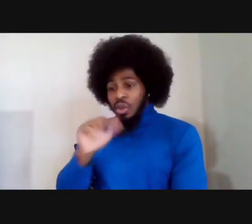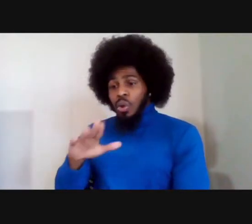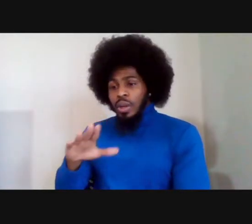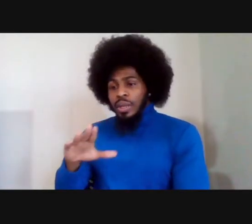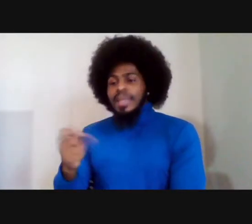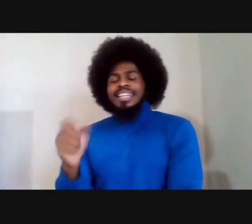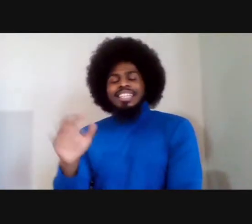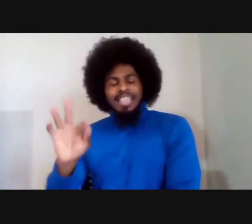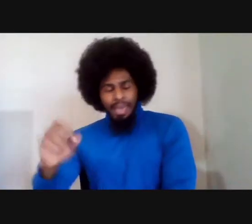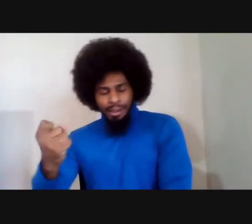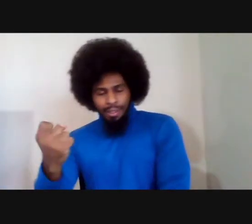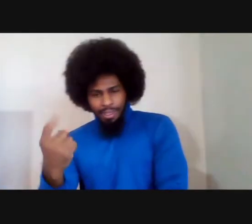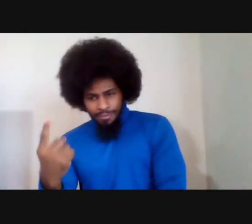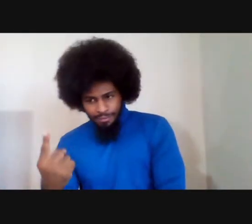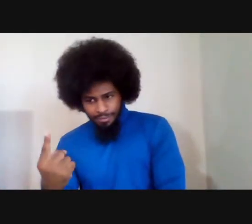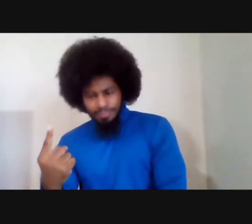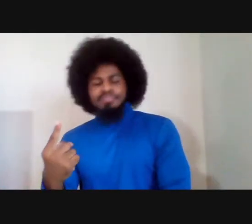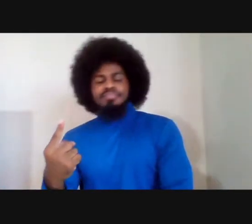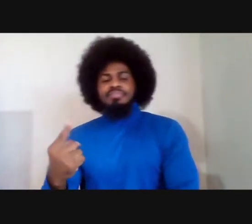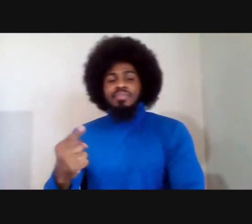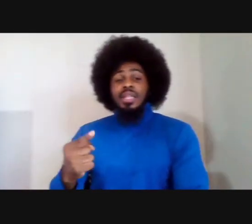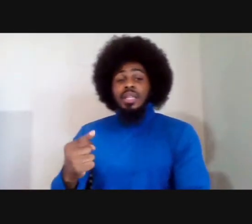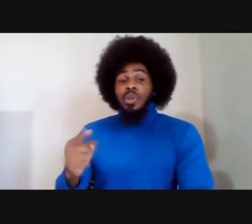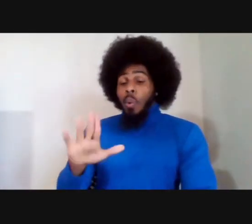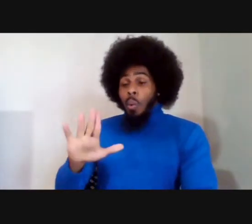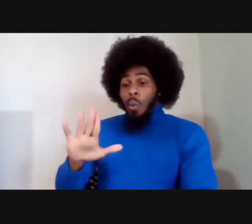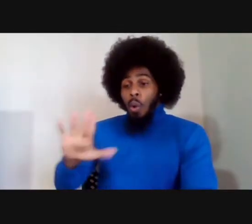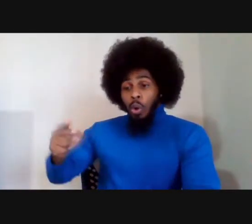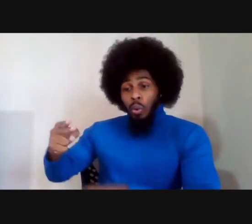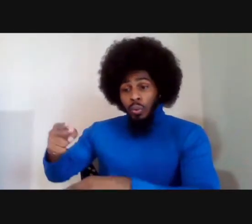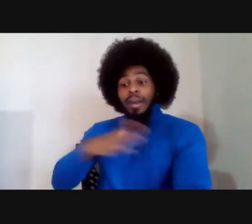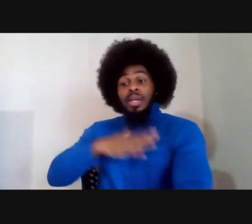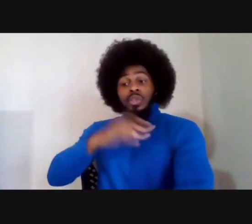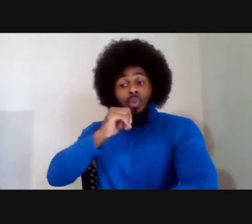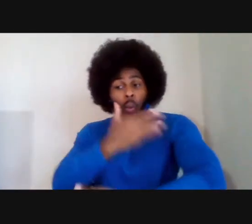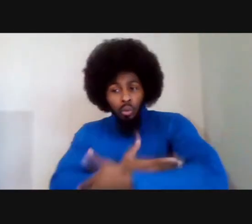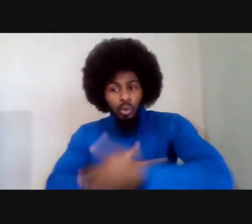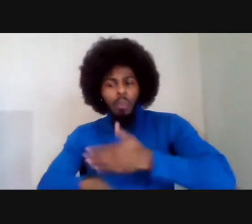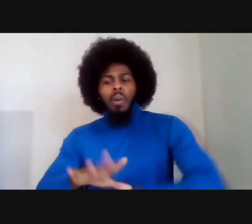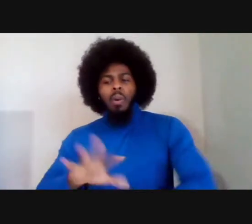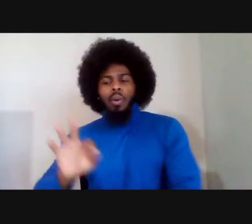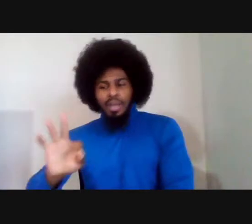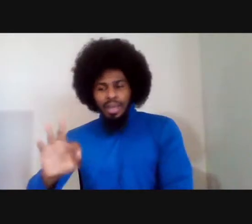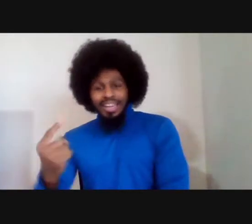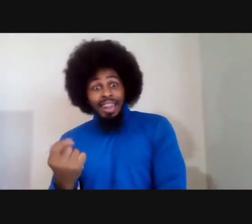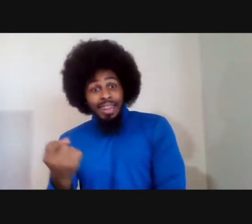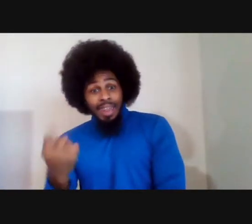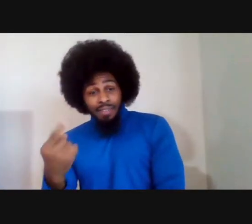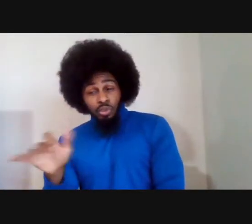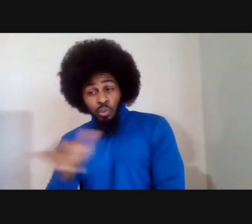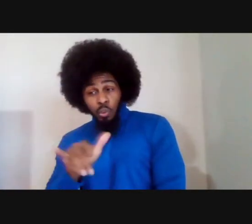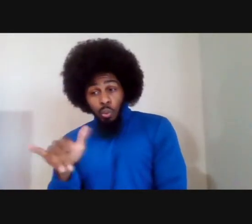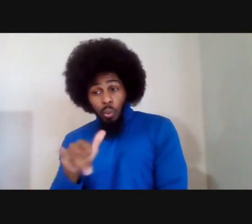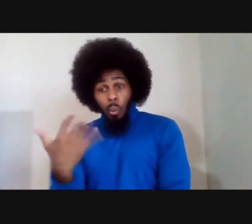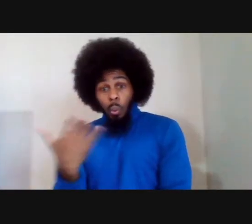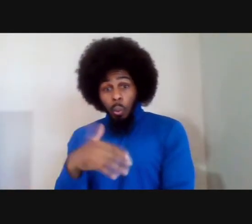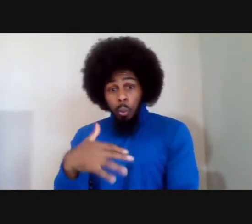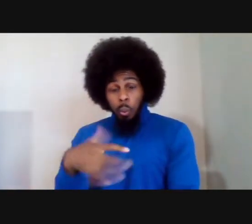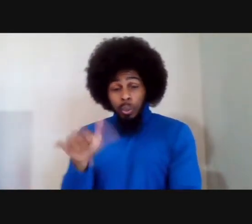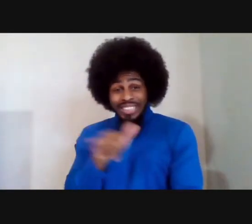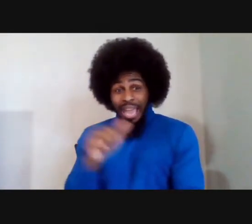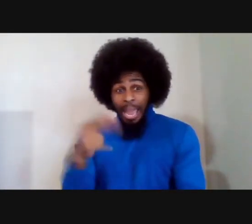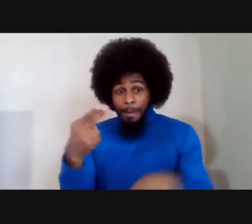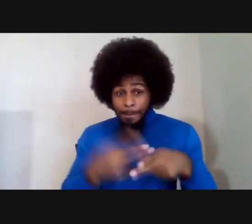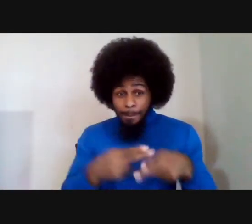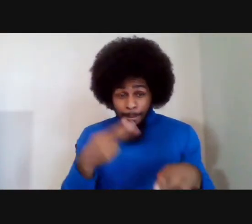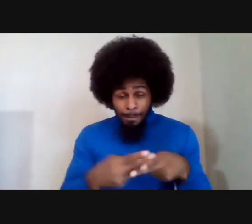9/11/11. So my Aunt Drew's name is Donna Whitaker, and then she married my uncle, I think it's